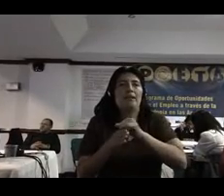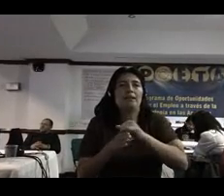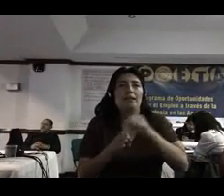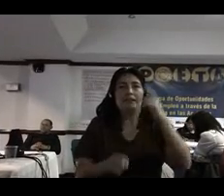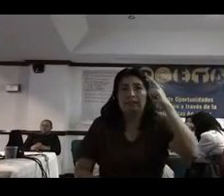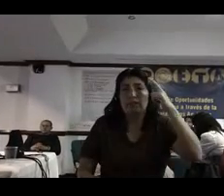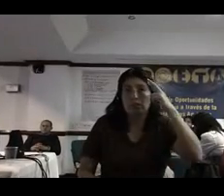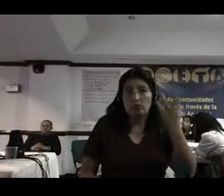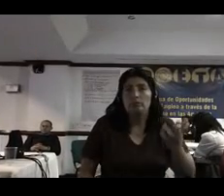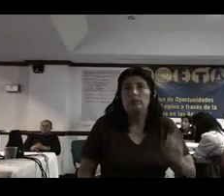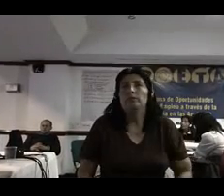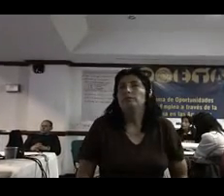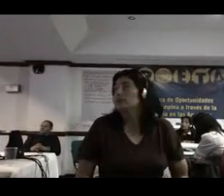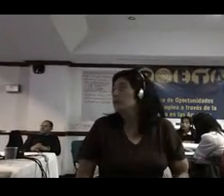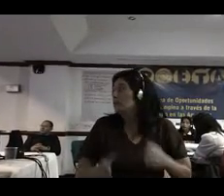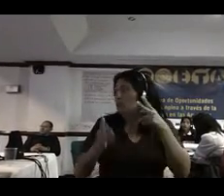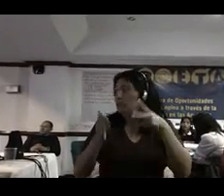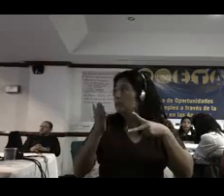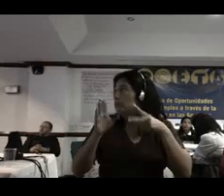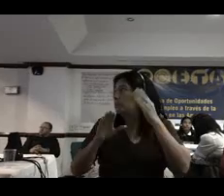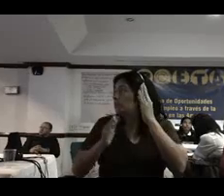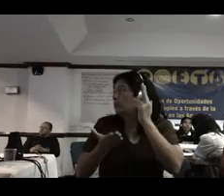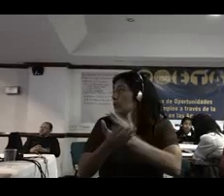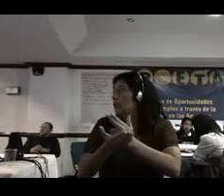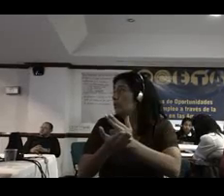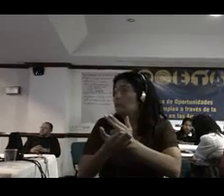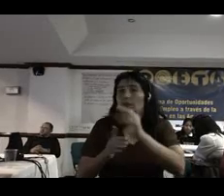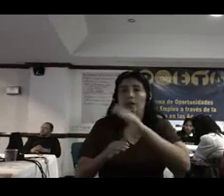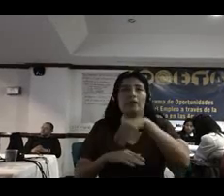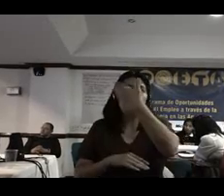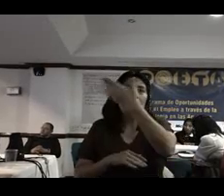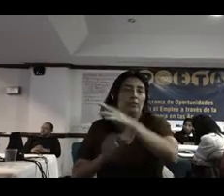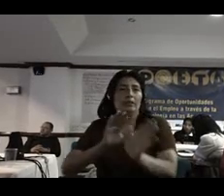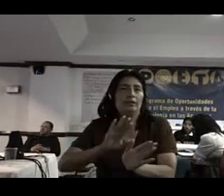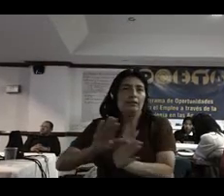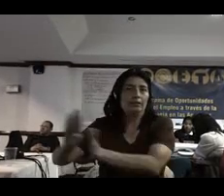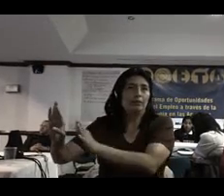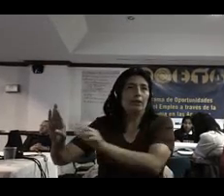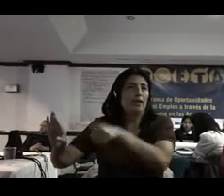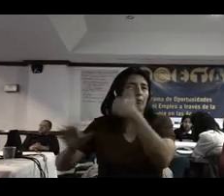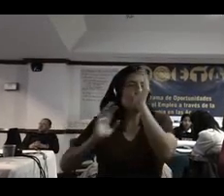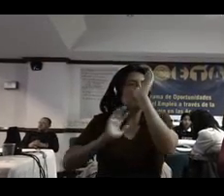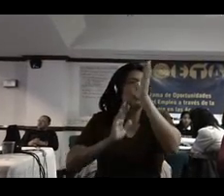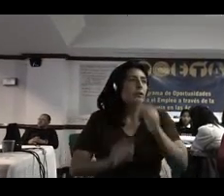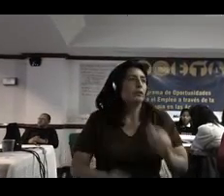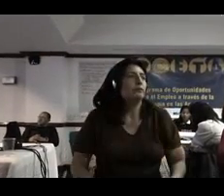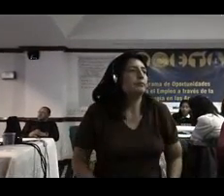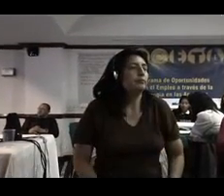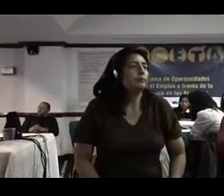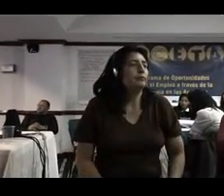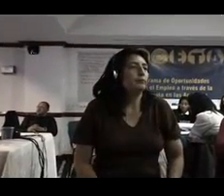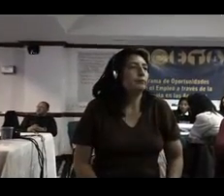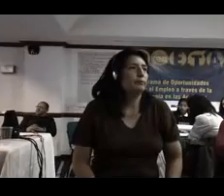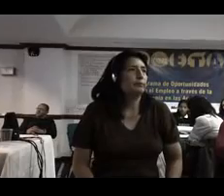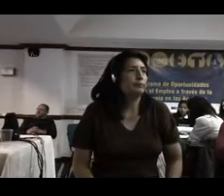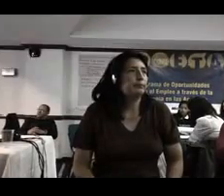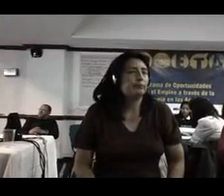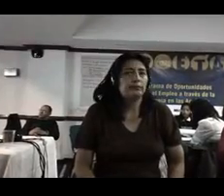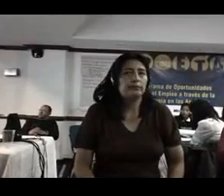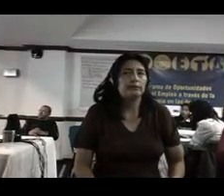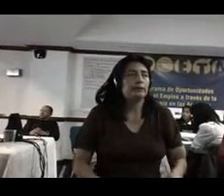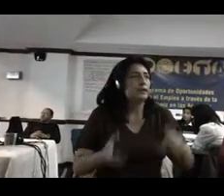Okay, I'm going to stop there. This is for the next talk. So I want to stop there, and I just want to check with you about what your reaction is, what